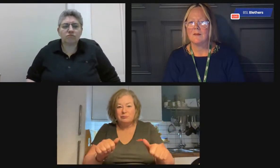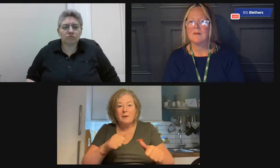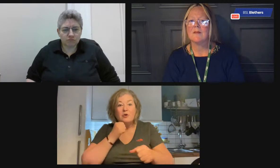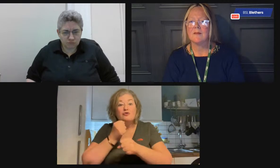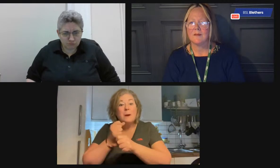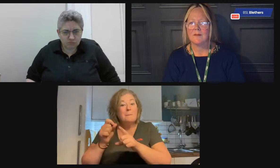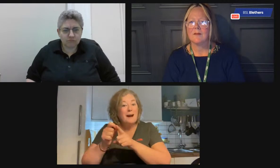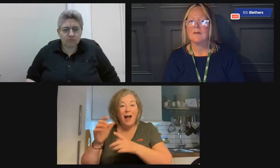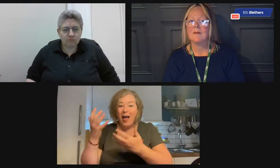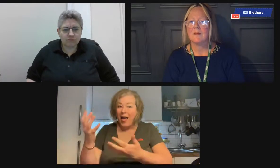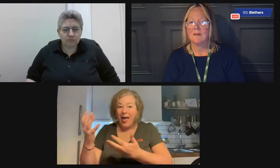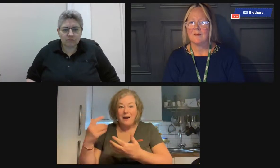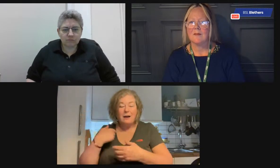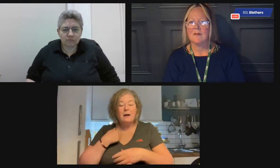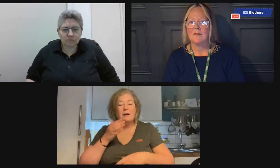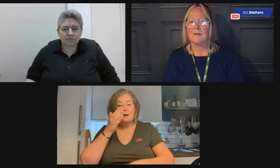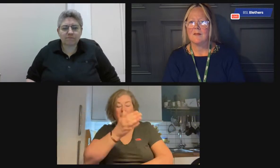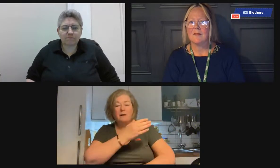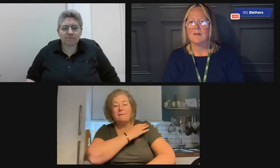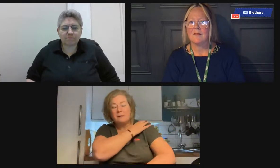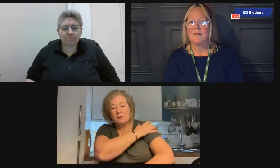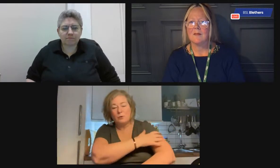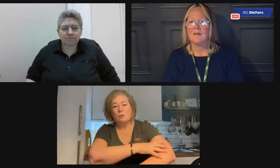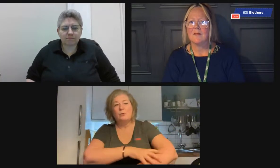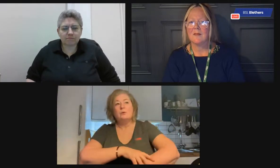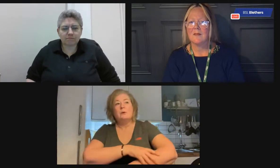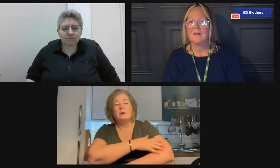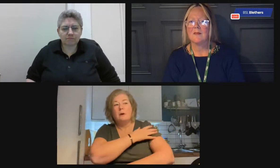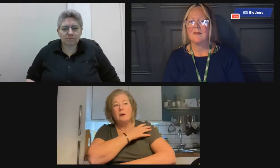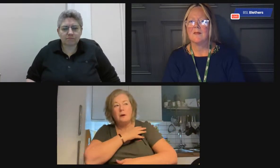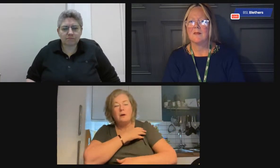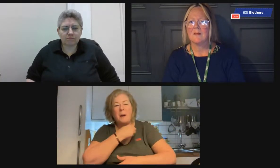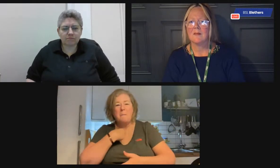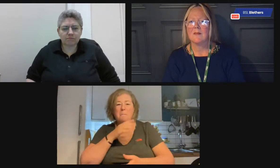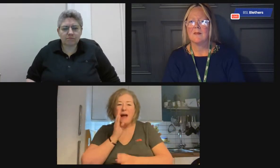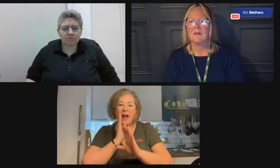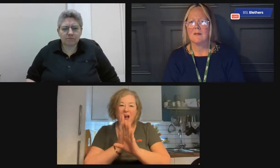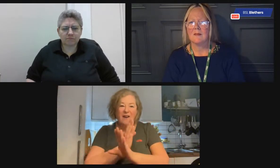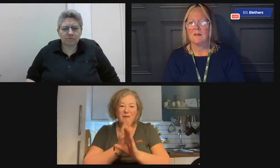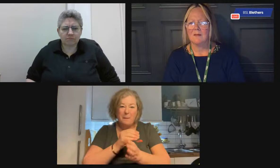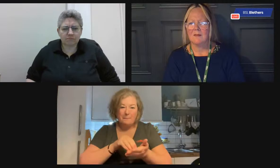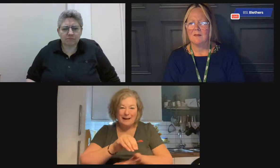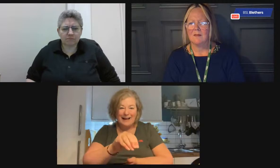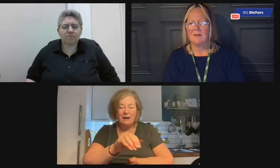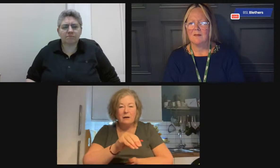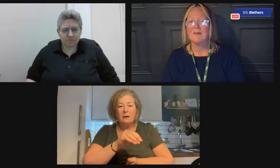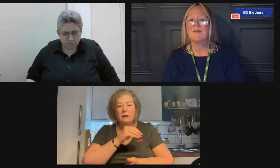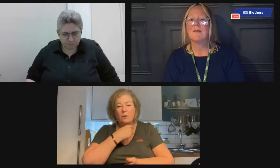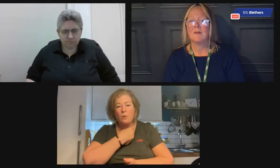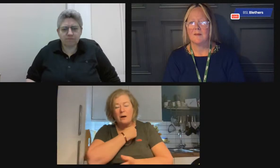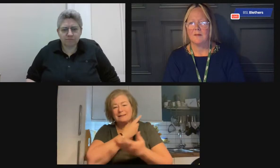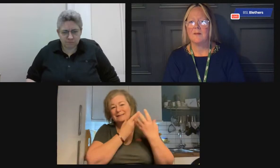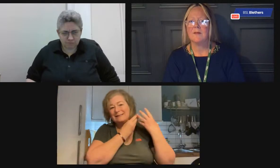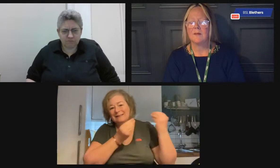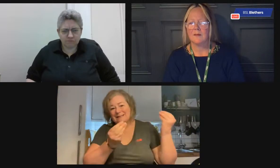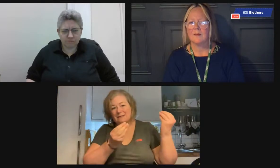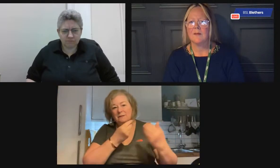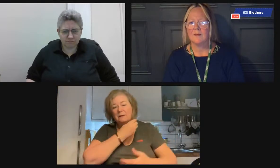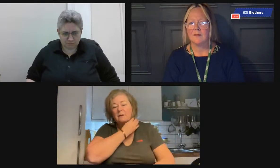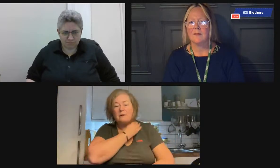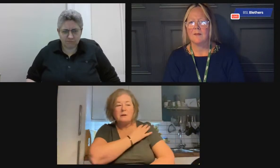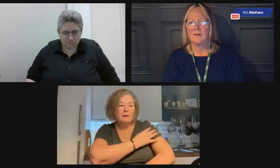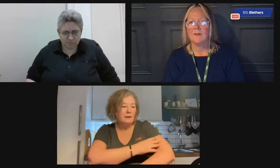masks. Yeah, and it was a nightmare that I couldn't sort of go to the GP, so I was just going to physio. And I had to